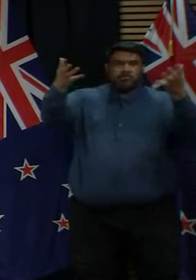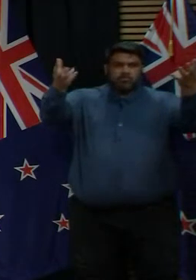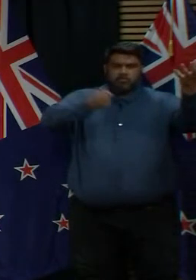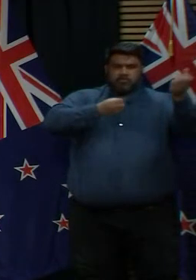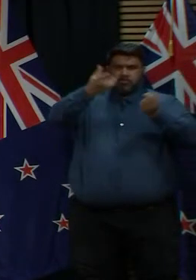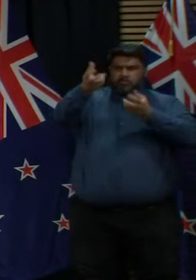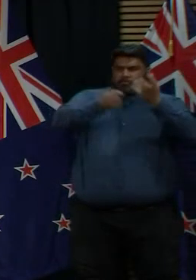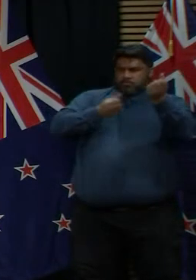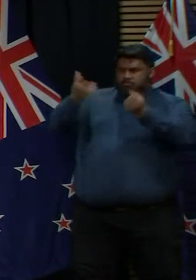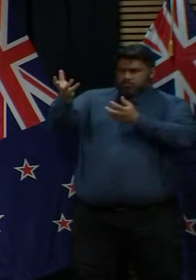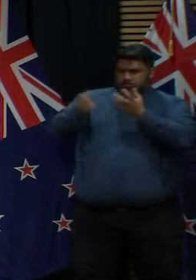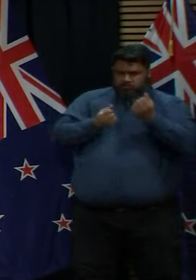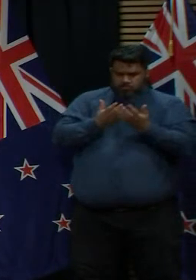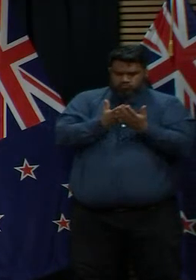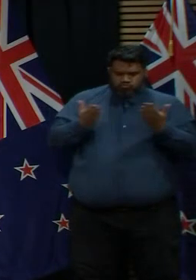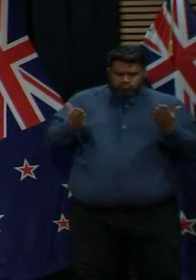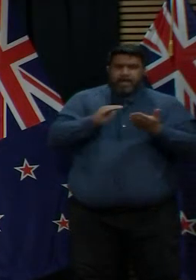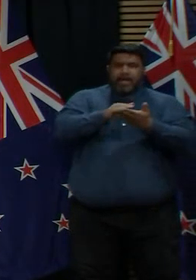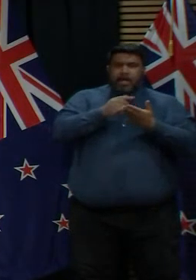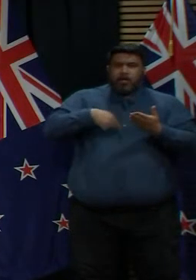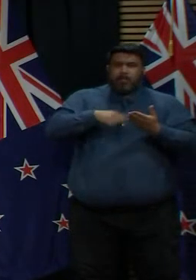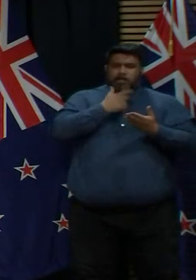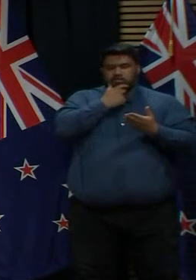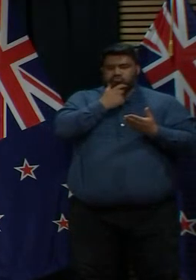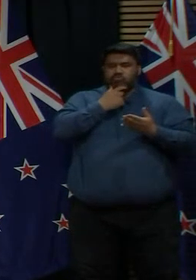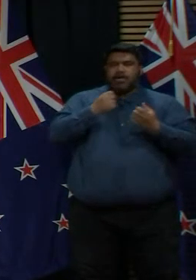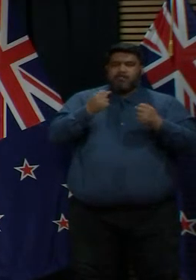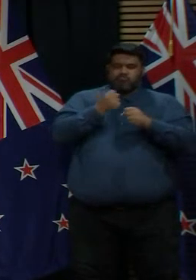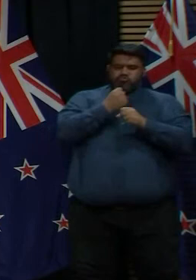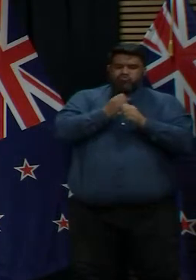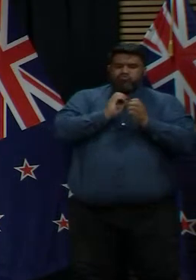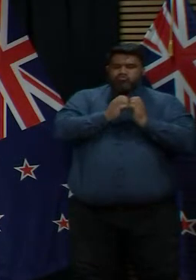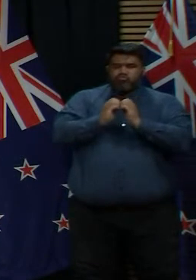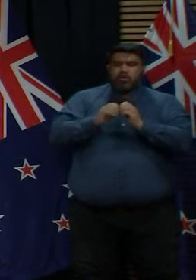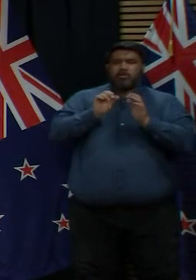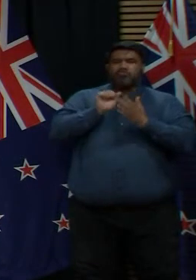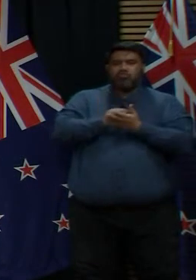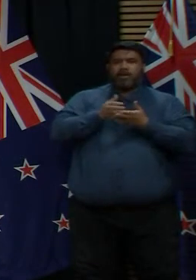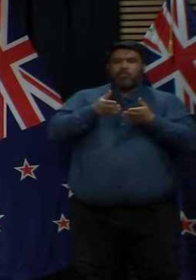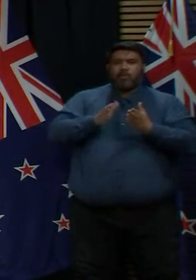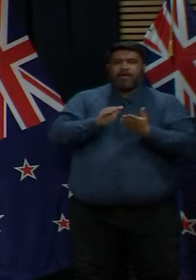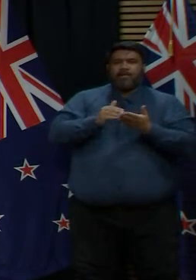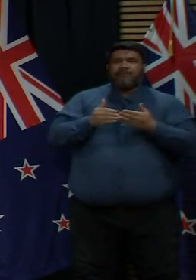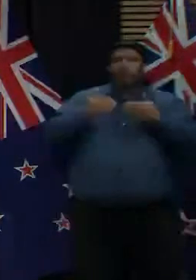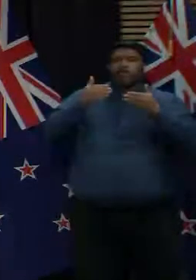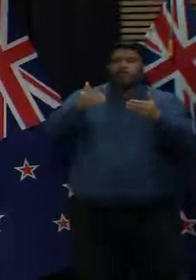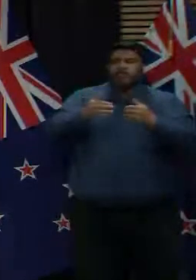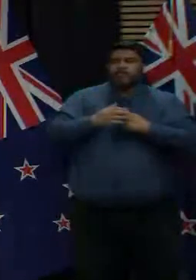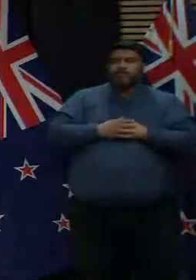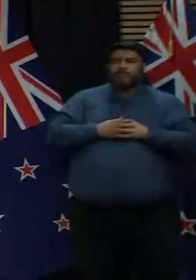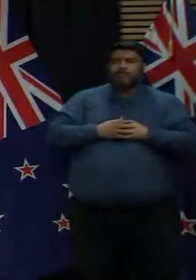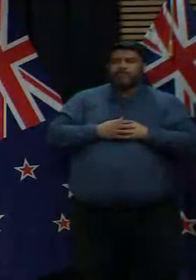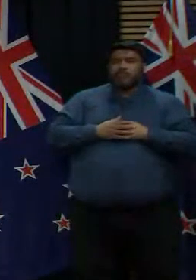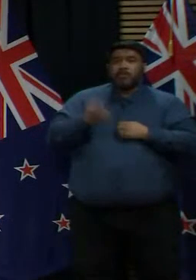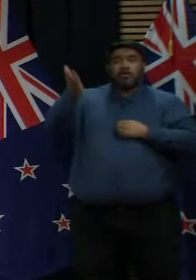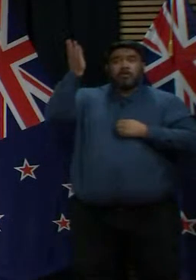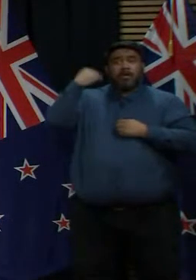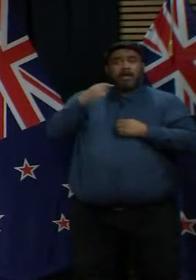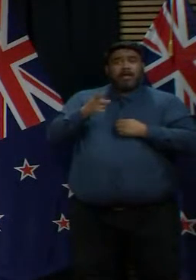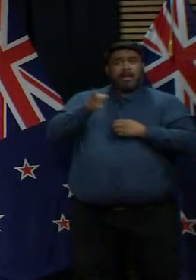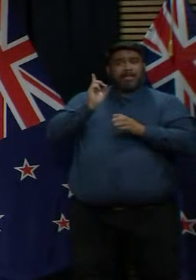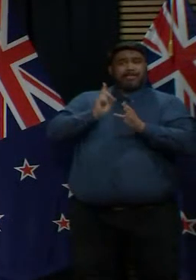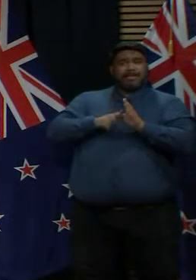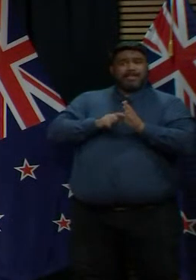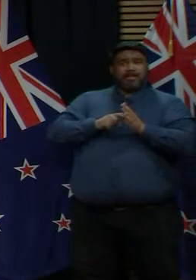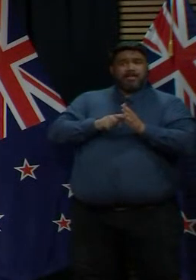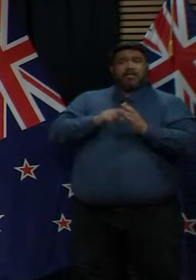and then designing our response. So I recall some of the advice we got from Professor Hendy right at the beginning of COVID-19. It helped